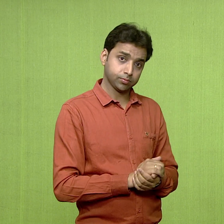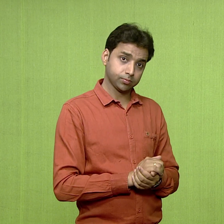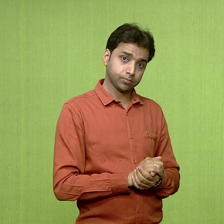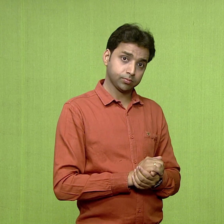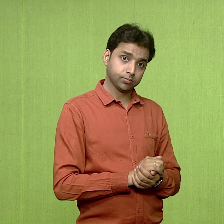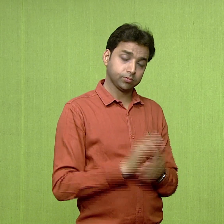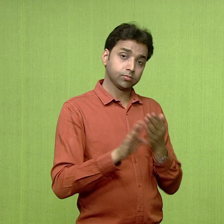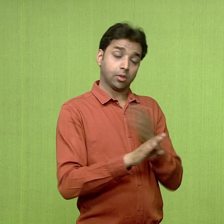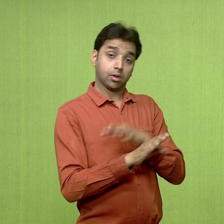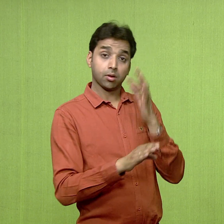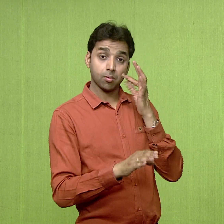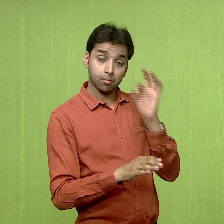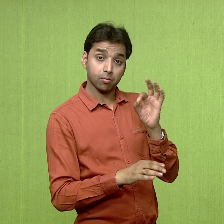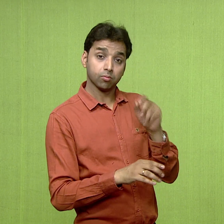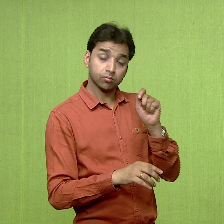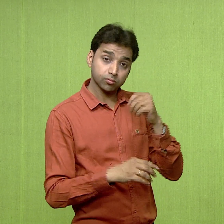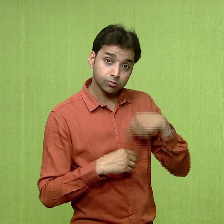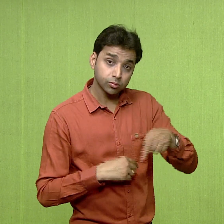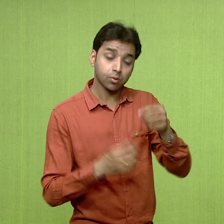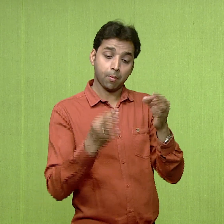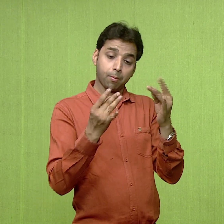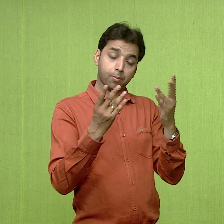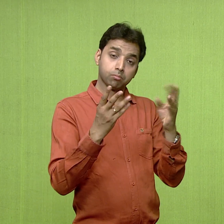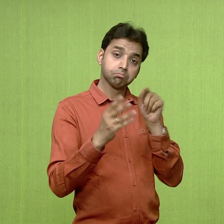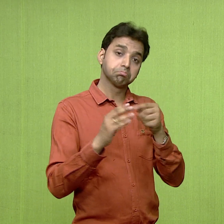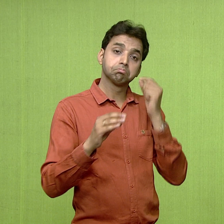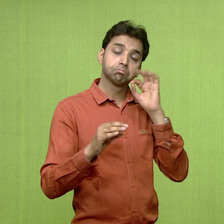an important work on mathematics.